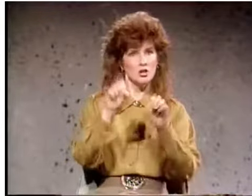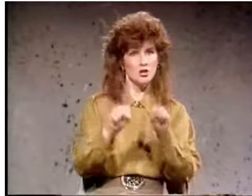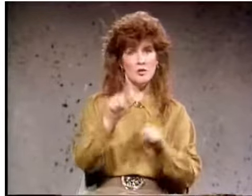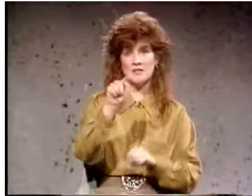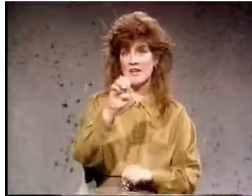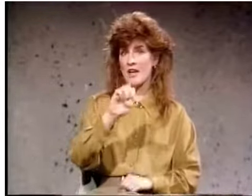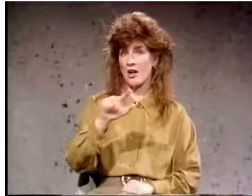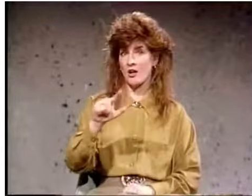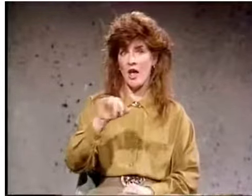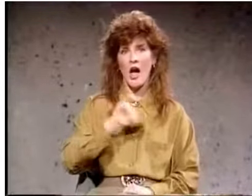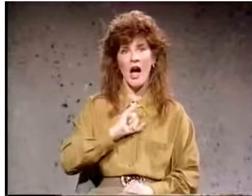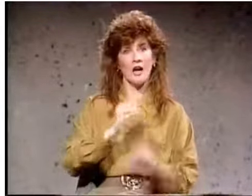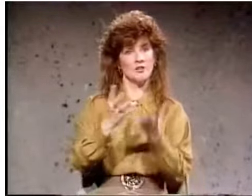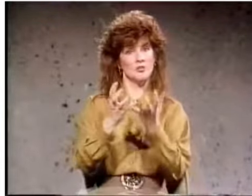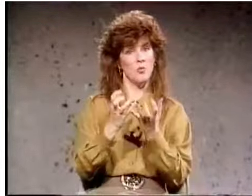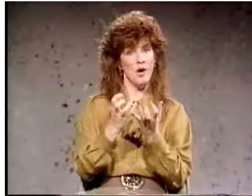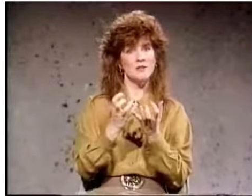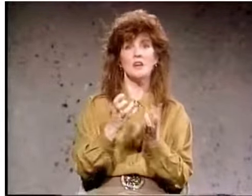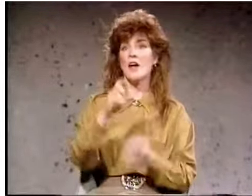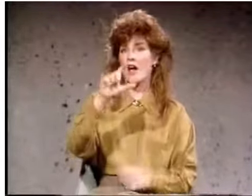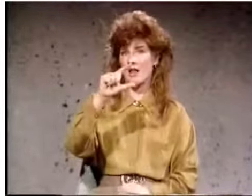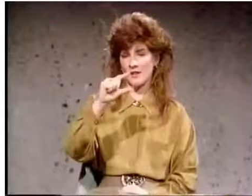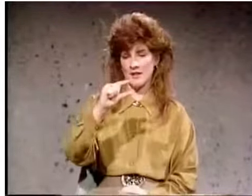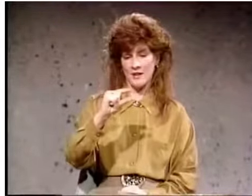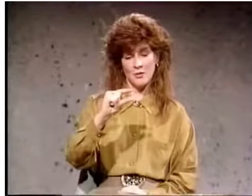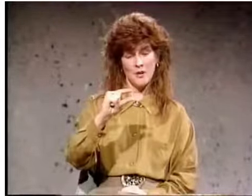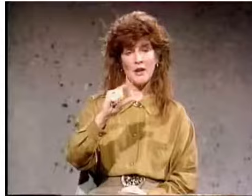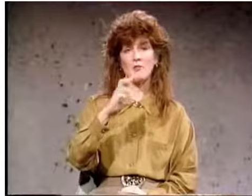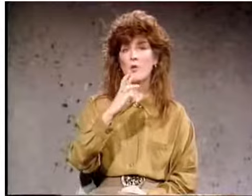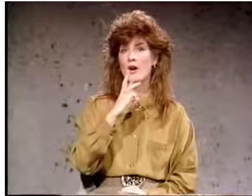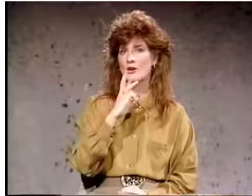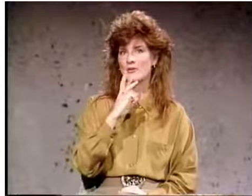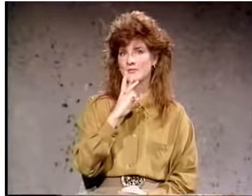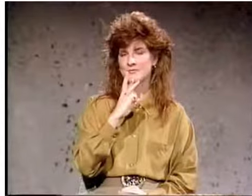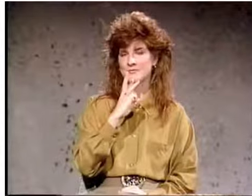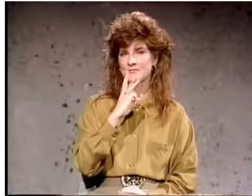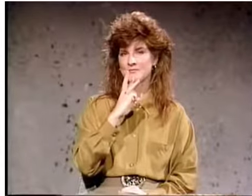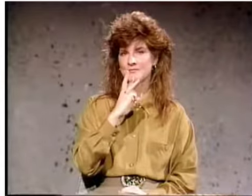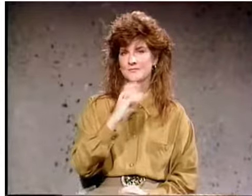See, you can clearly see how much water I want.